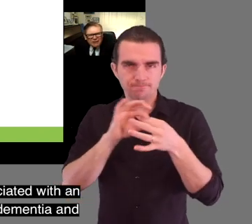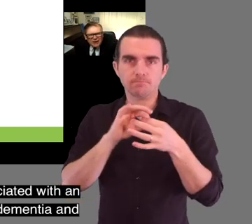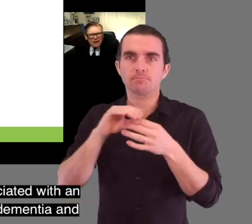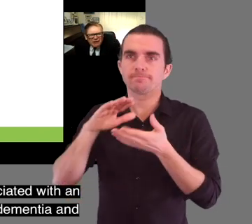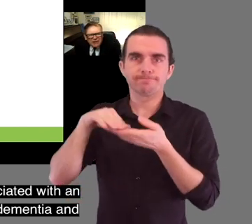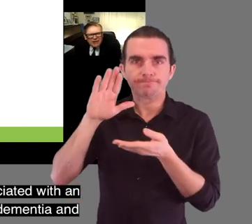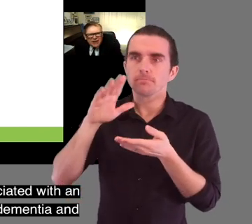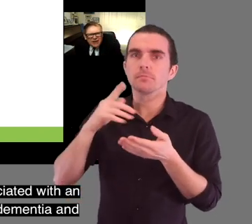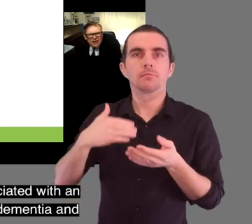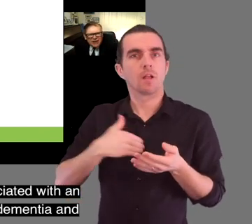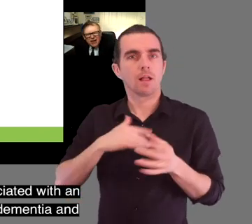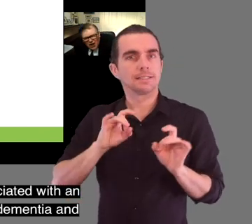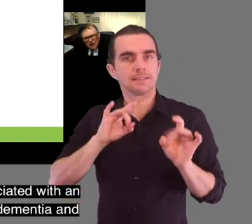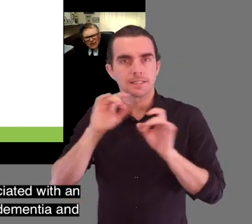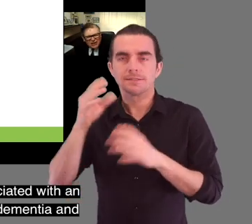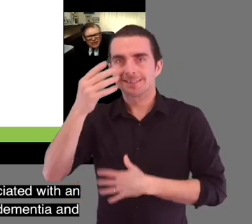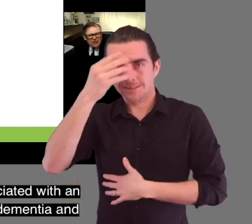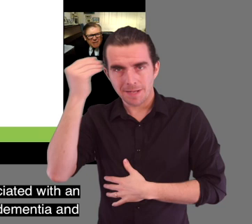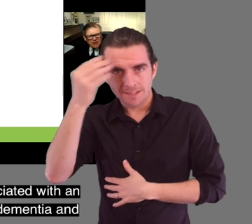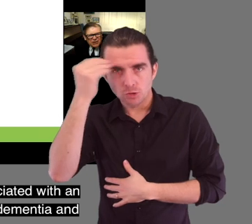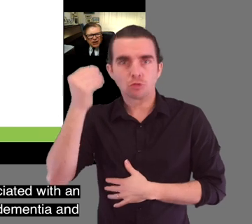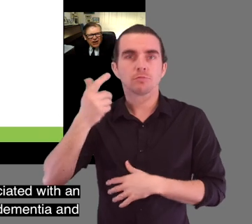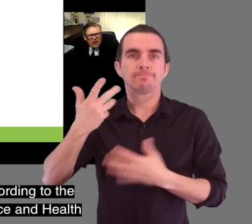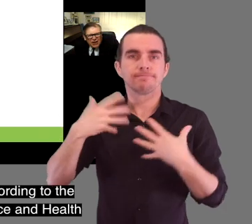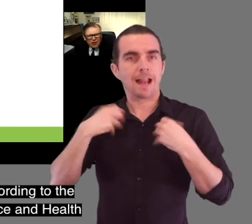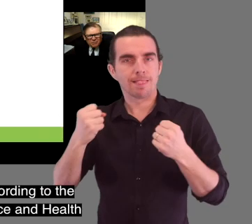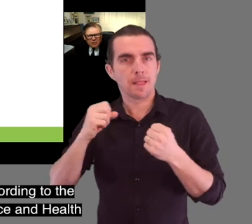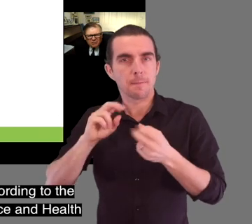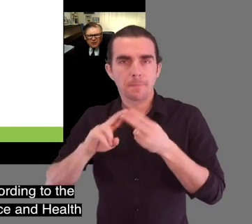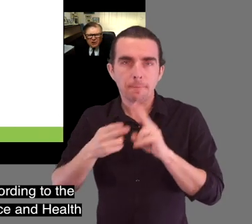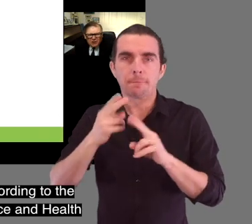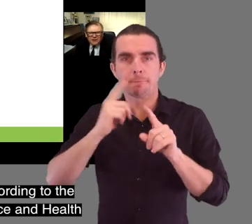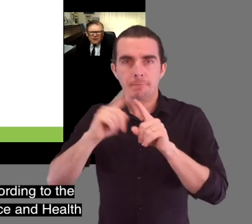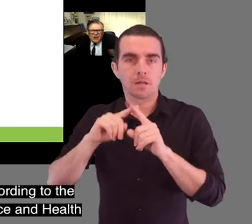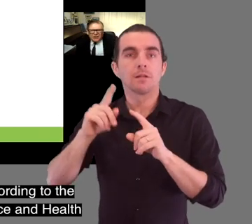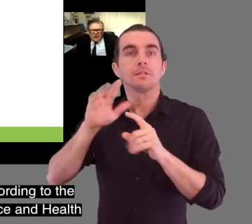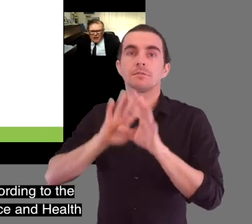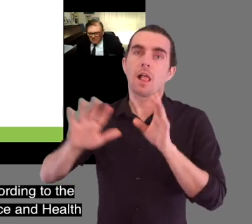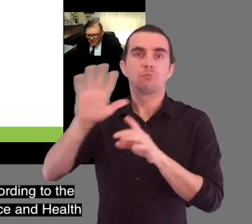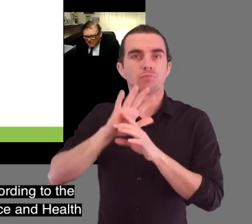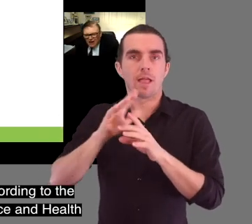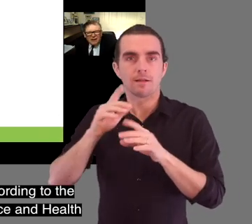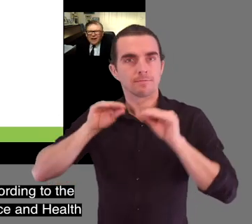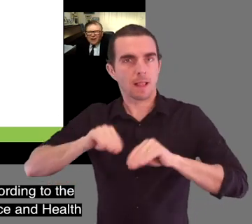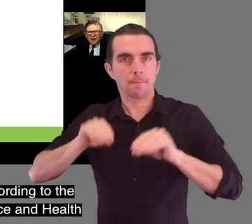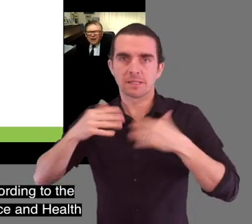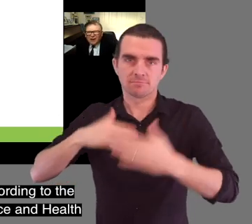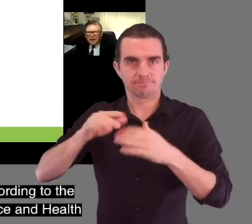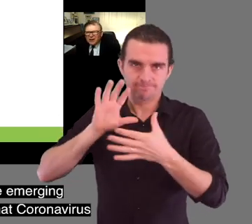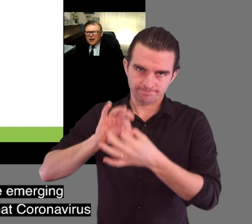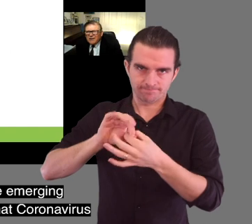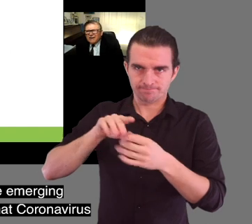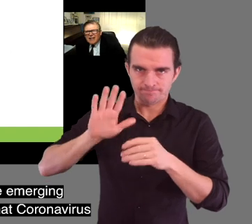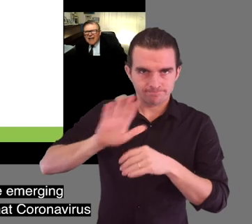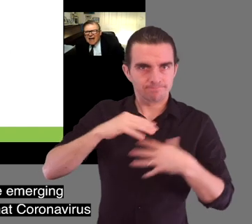associated with an increase in heart disease, dementia, and other health problems, according to the National Academy of Science and